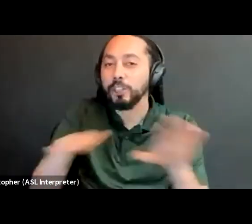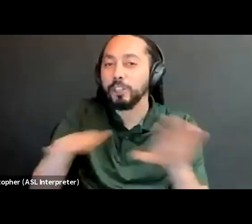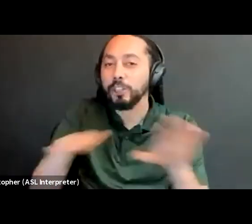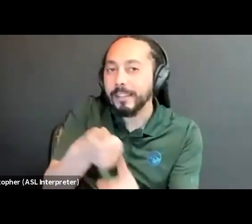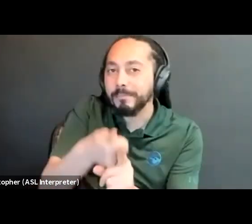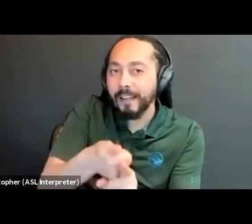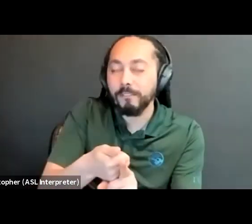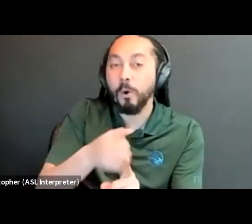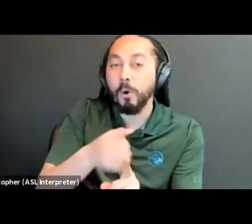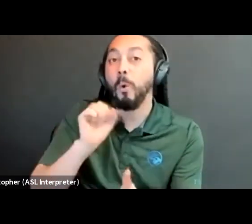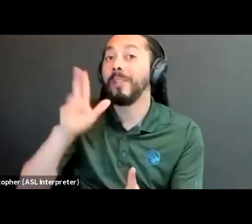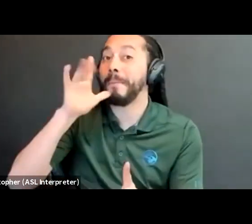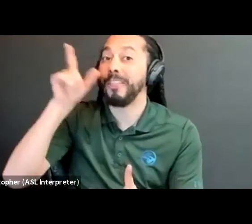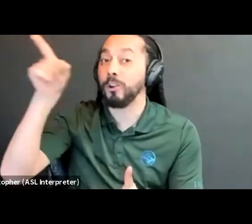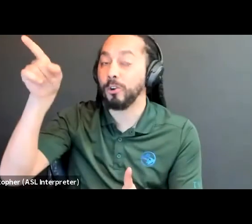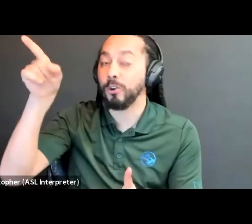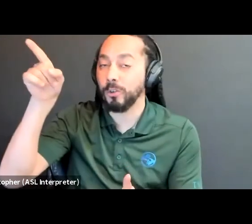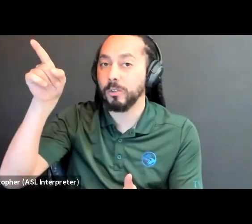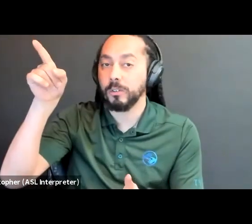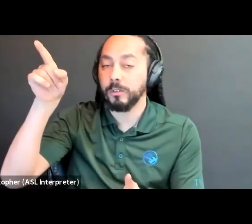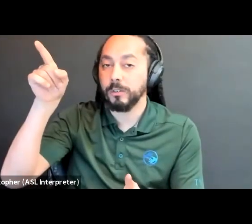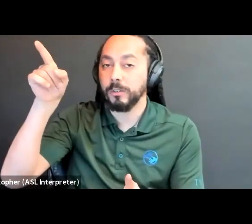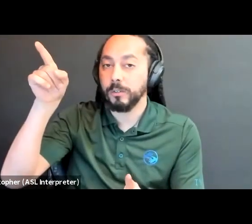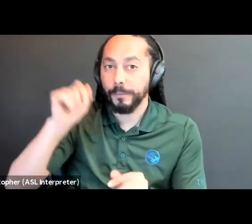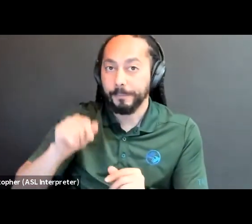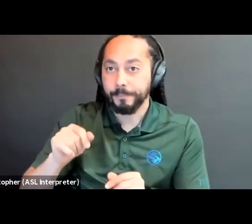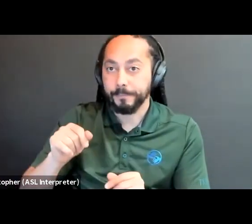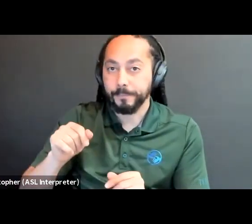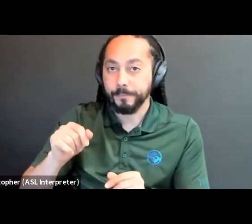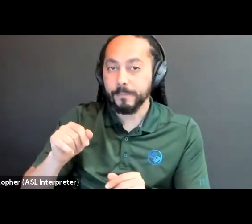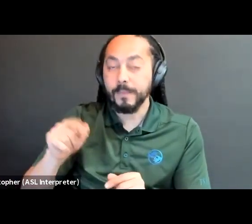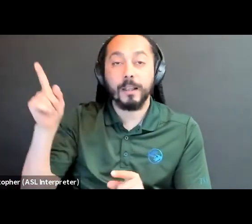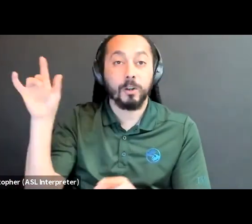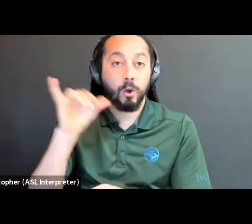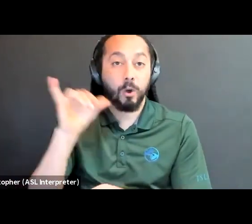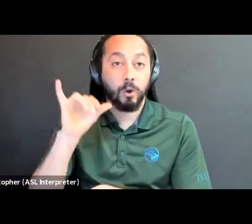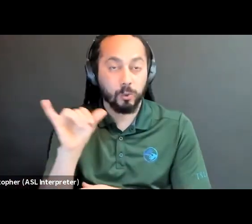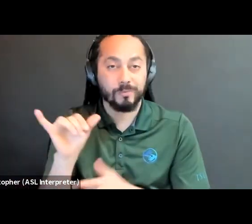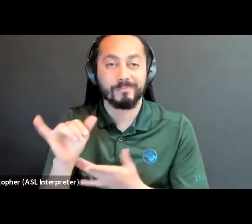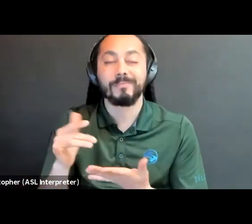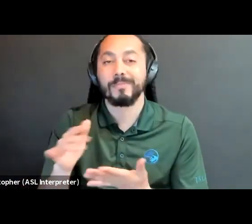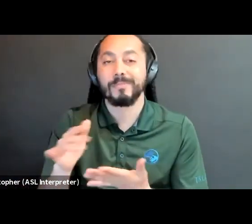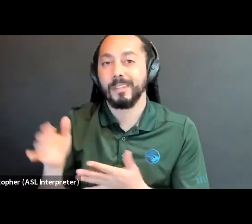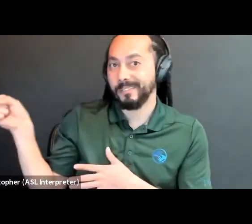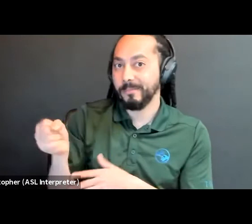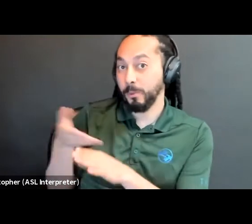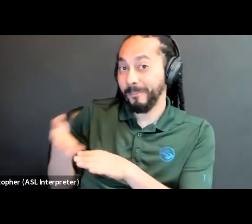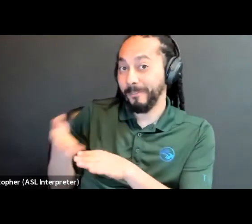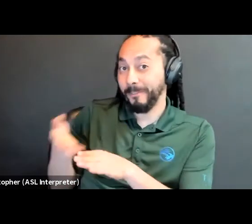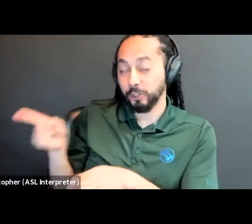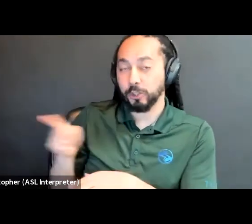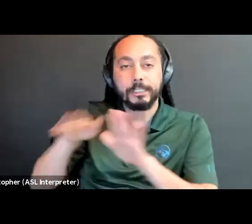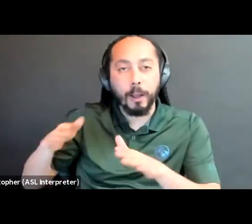child's mother. Concerns had also been raised by several child protection workers who were asking